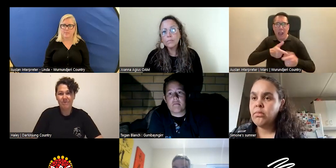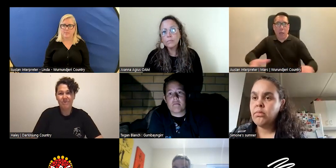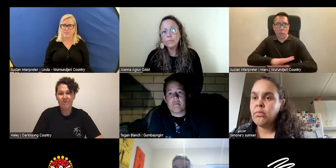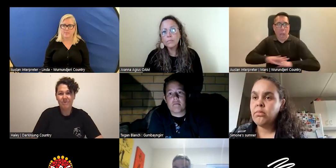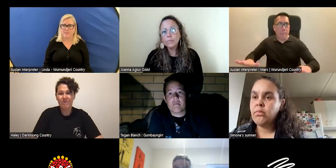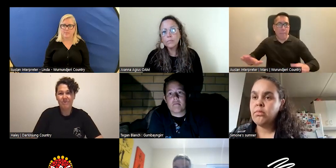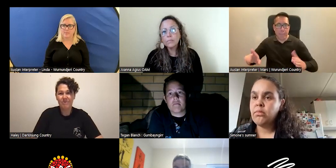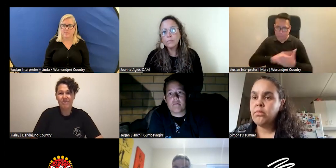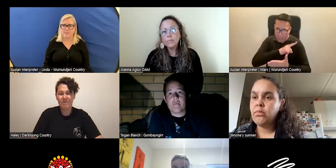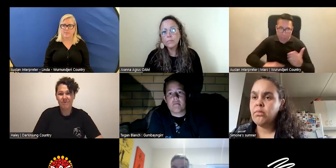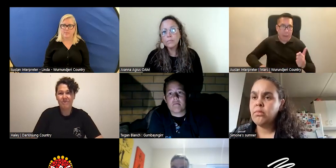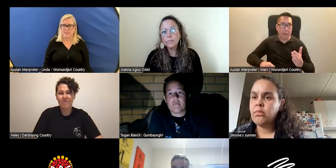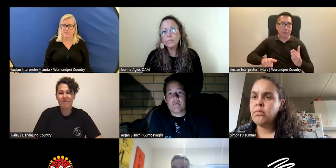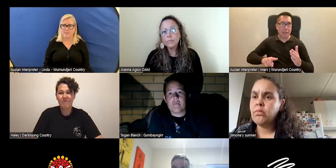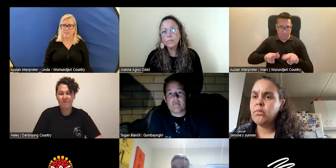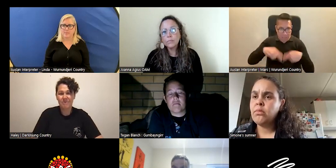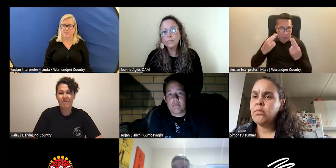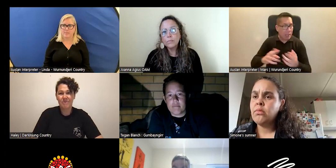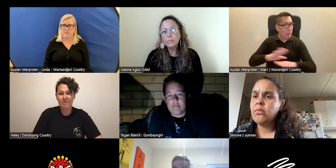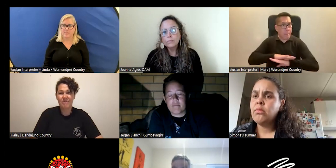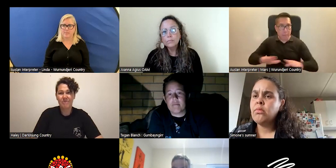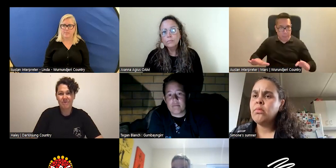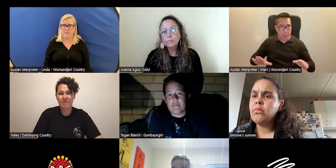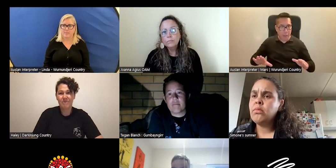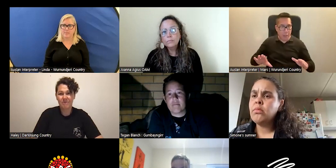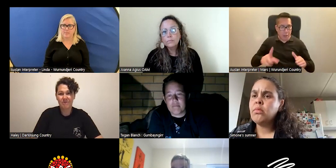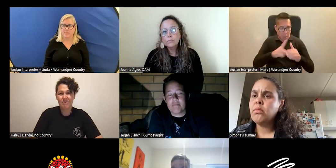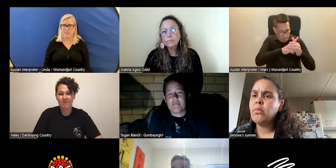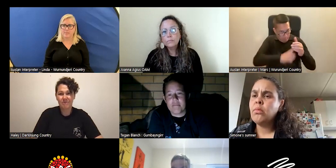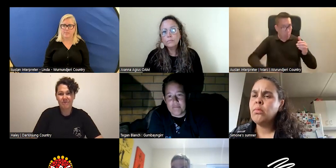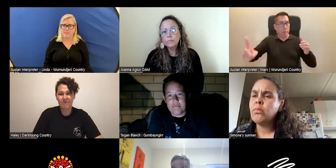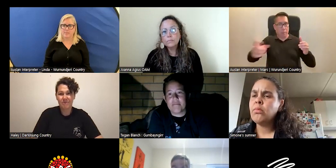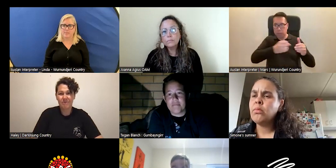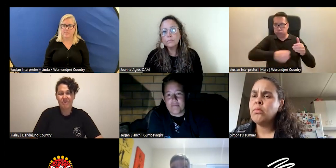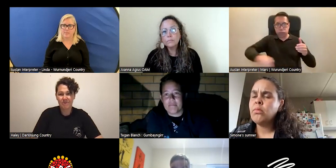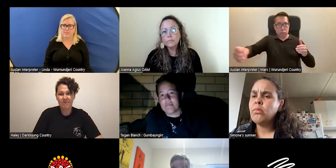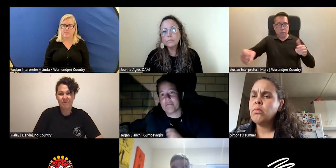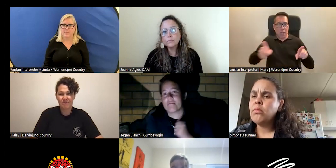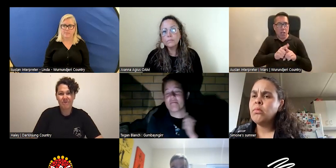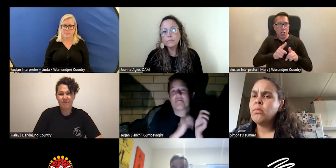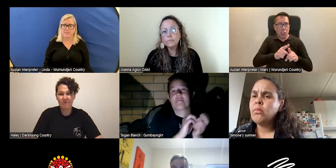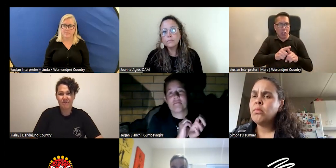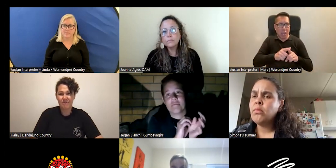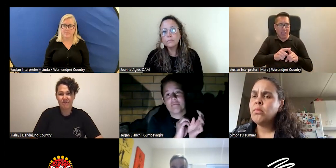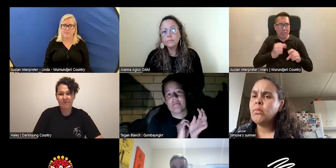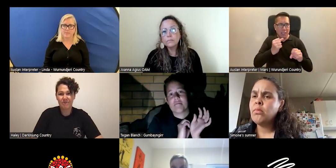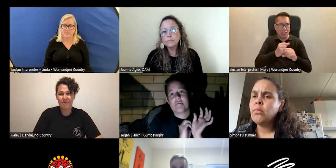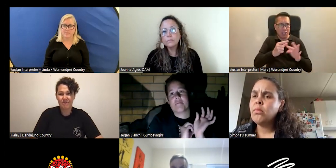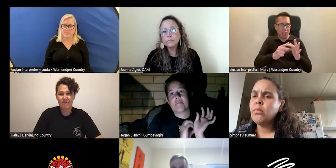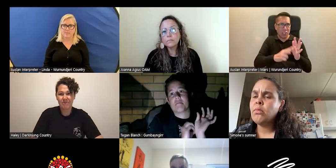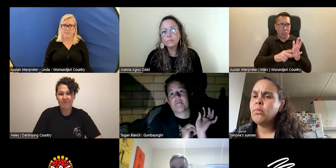kinship cultural practices, it's like we say, it's on a process of being genocide.